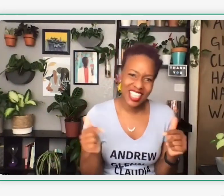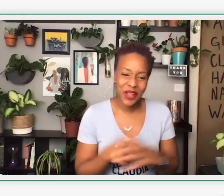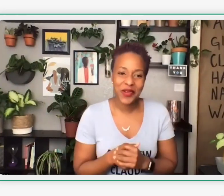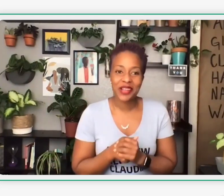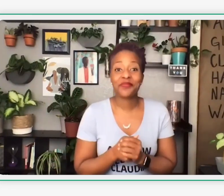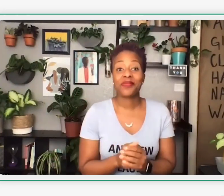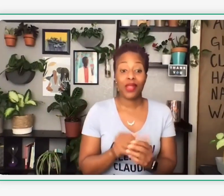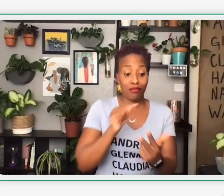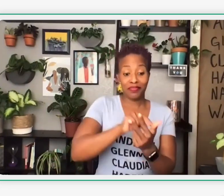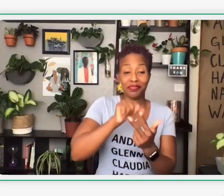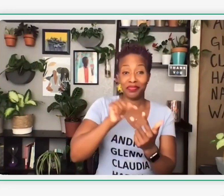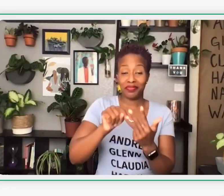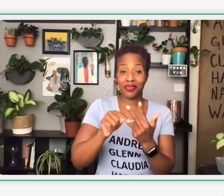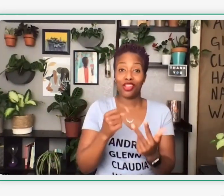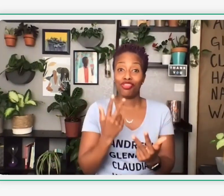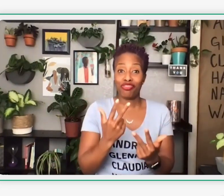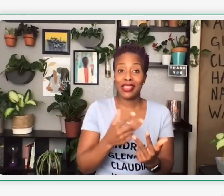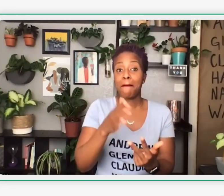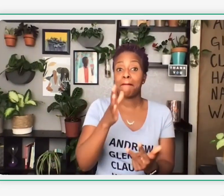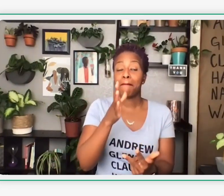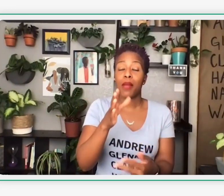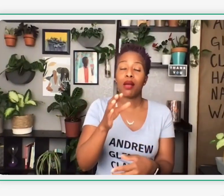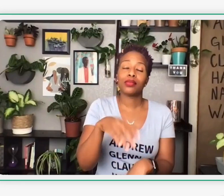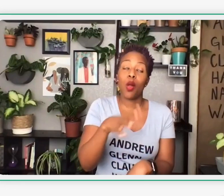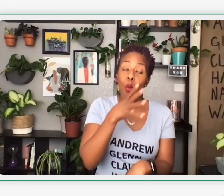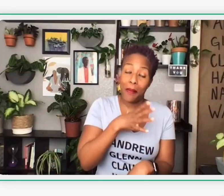many different things you can order.